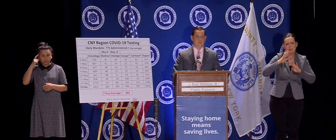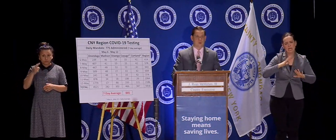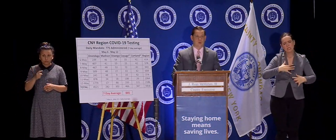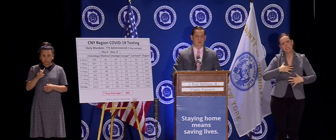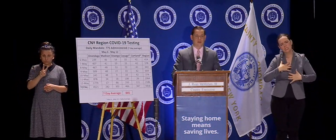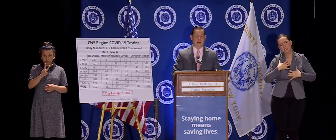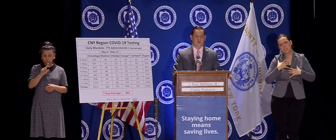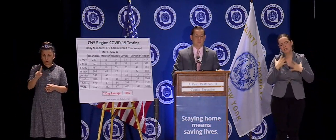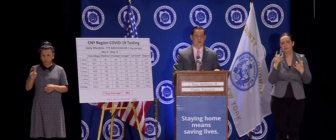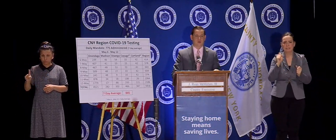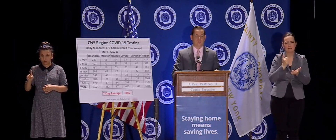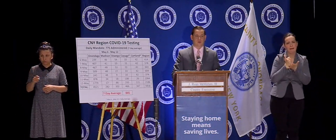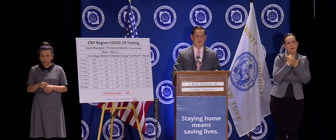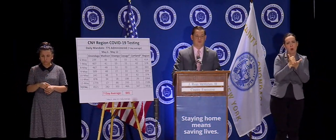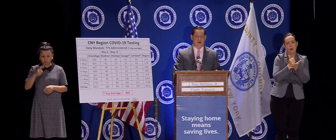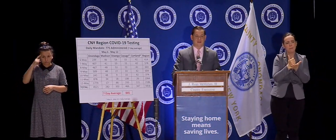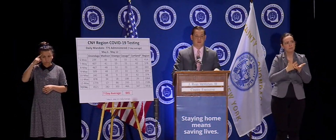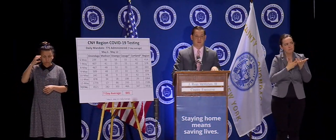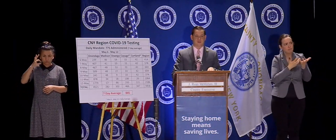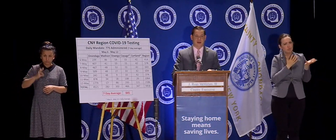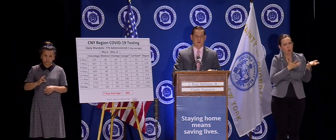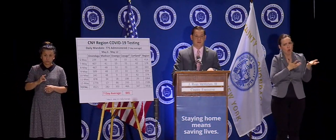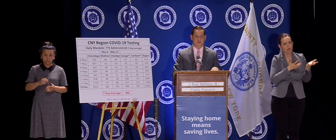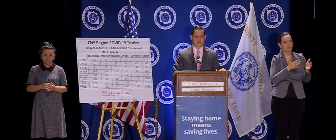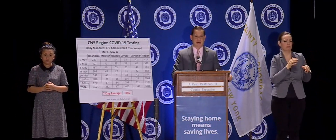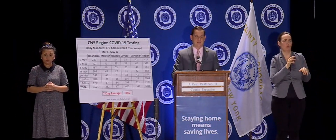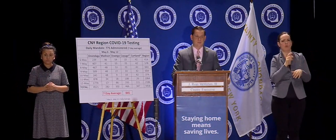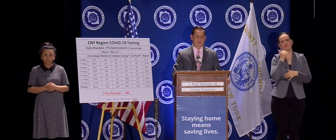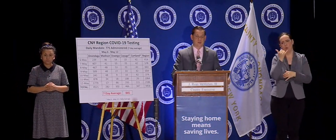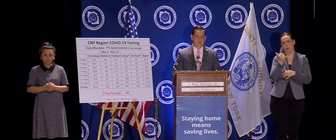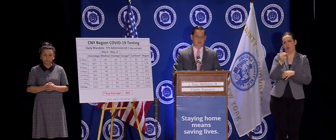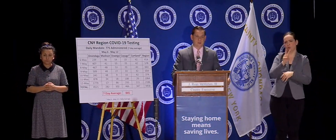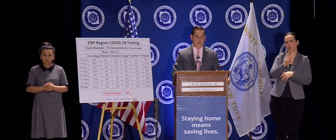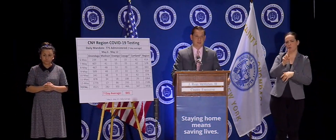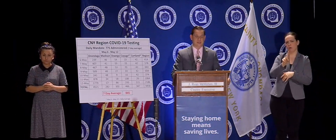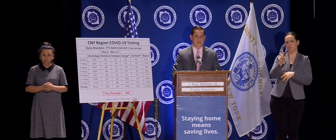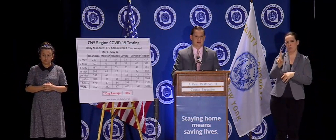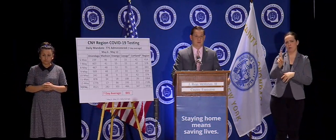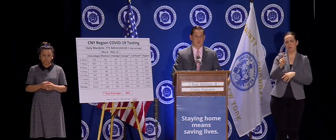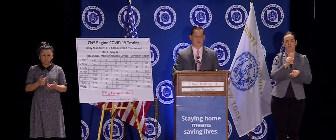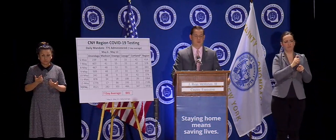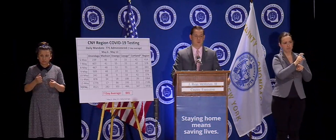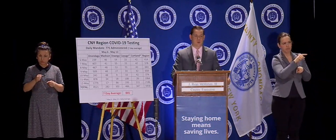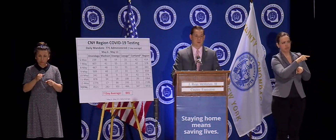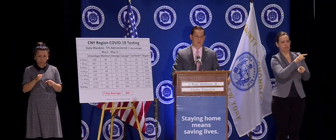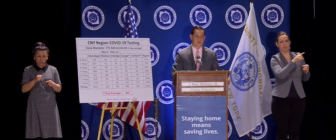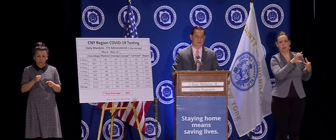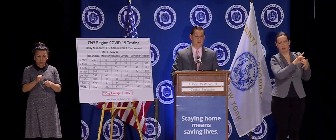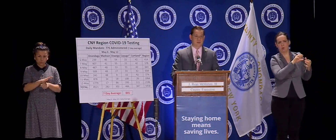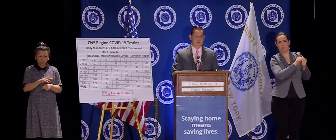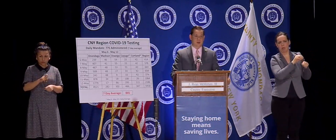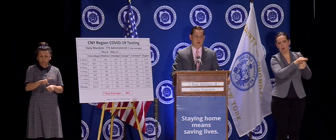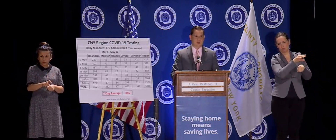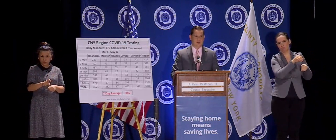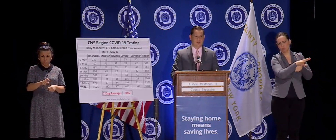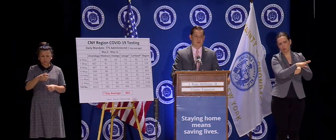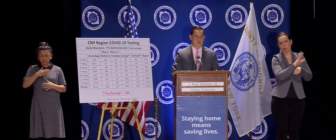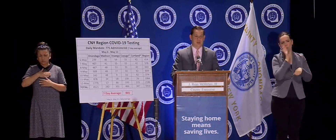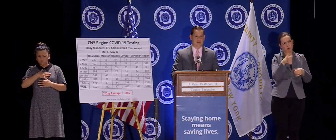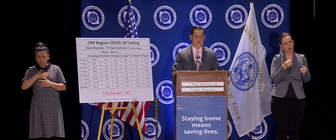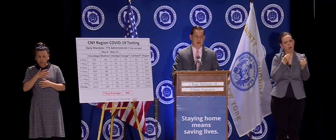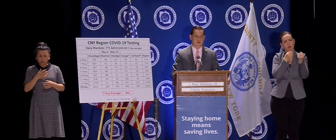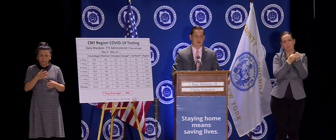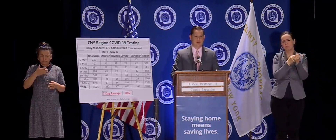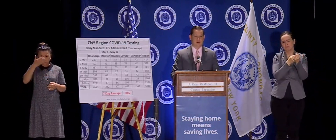The only health effect of this virus is not getting sick with a respiratory illness. It